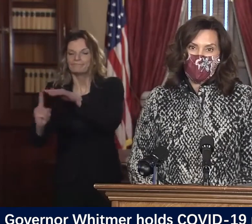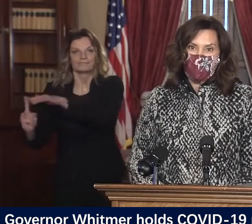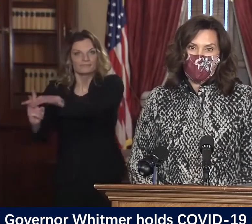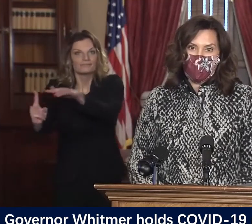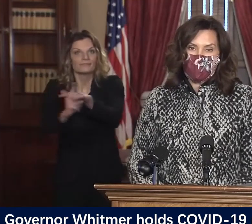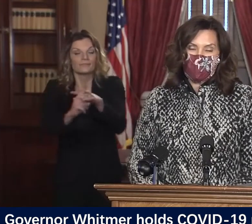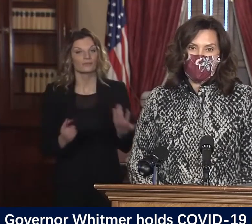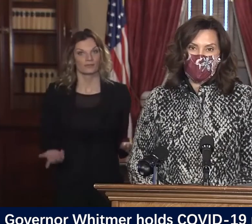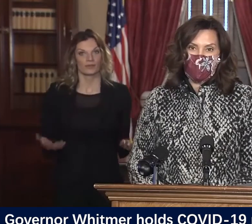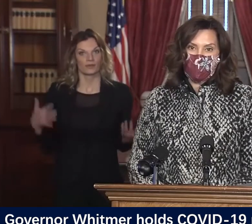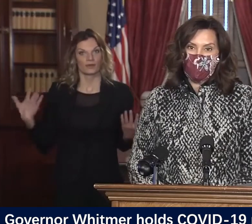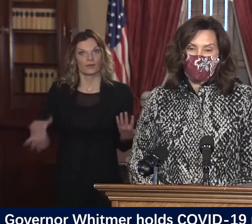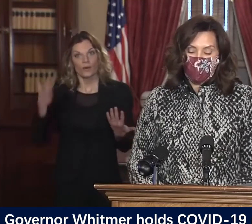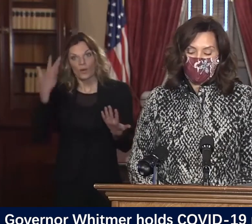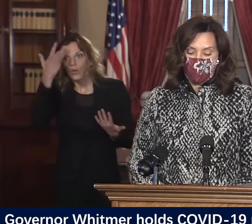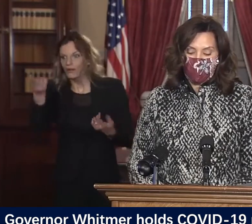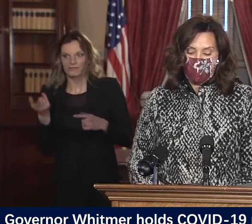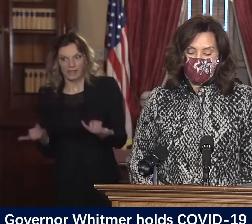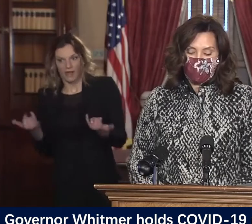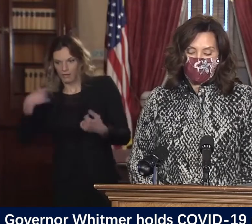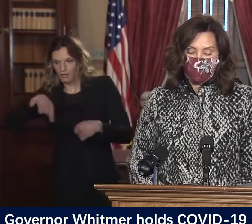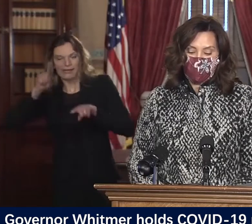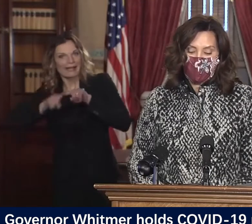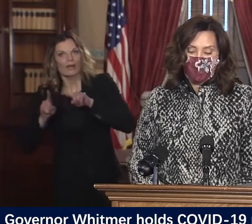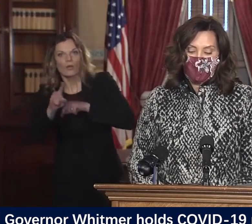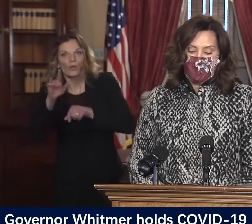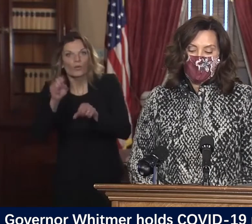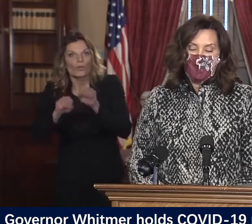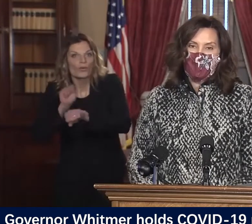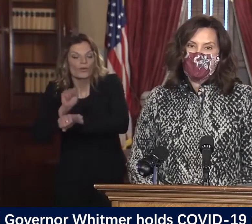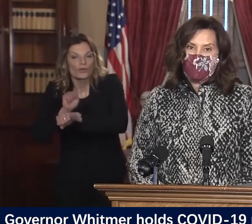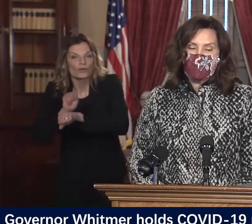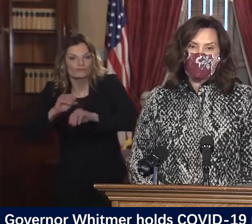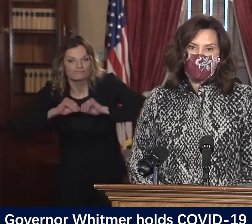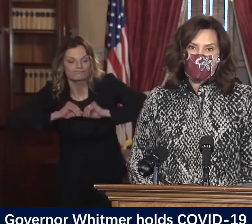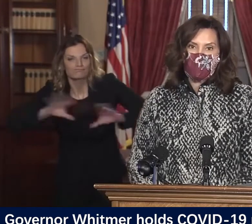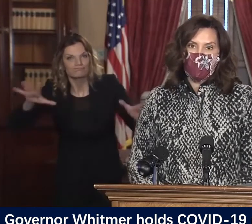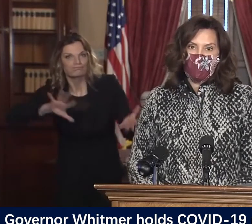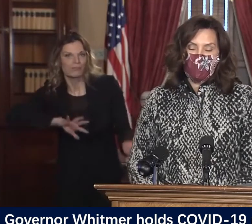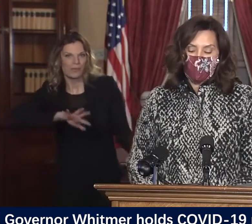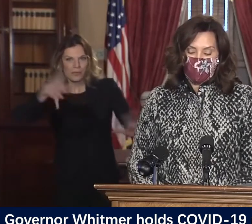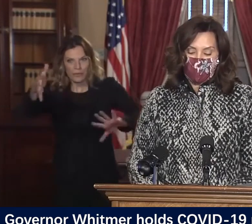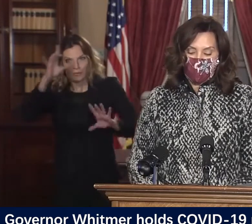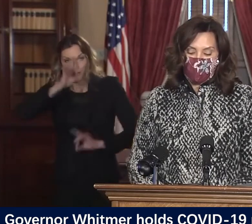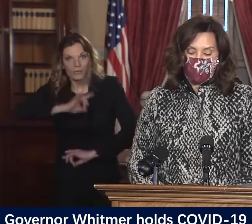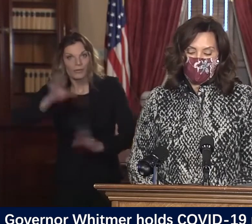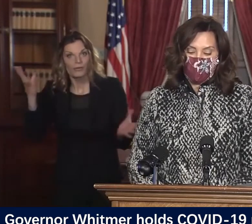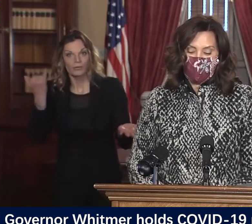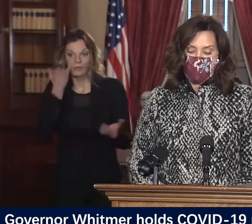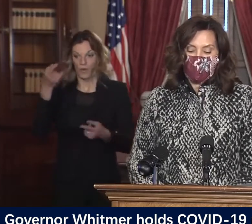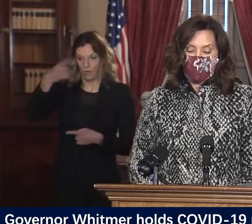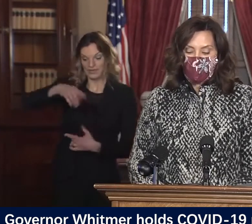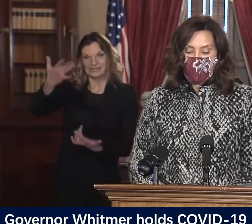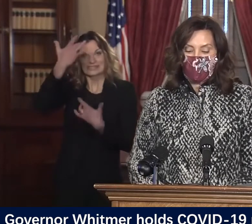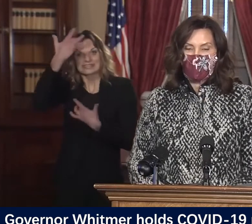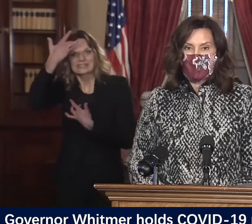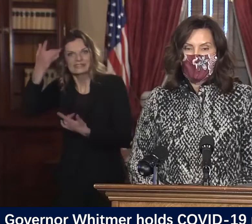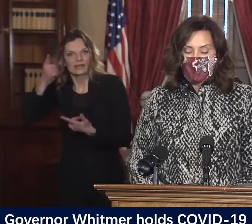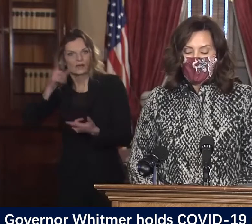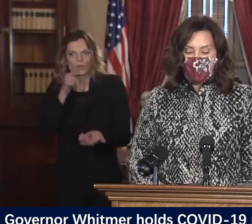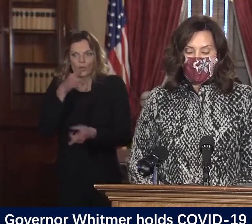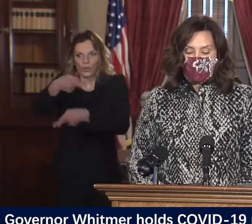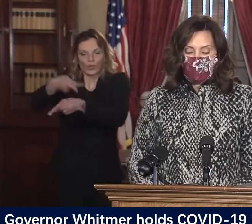spread of COVID-19 in all of our communities. We cannot risk overwhelming our hospitals further, and that's